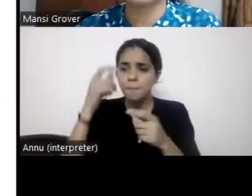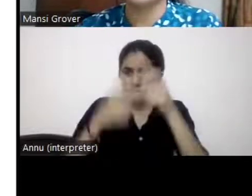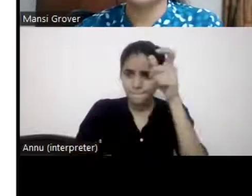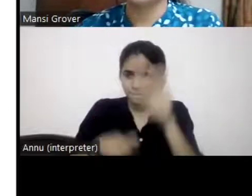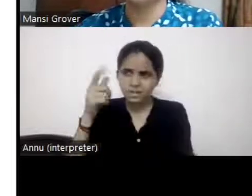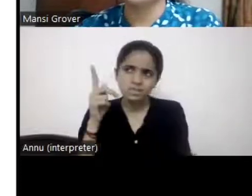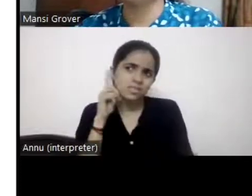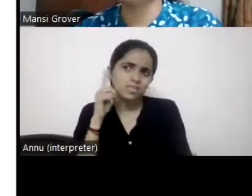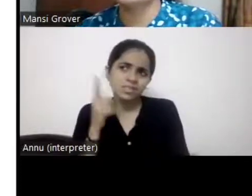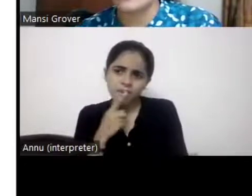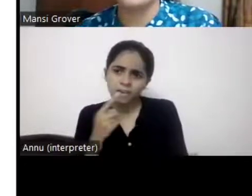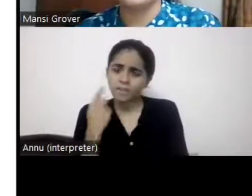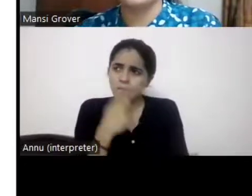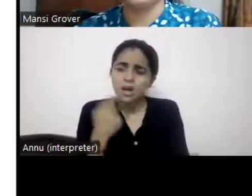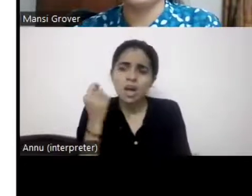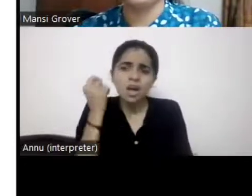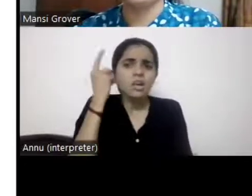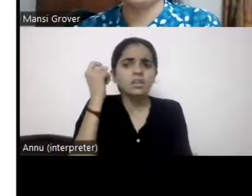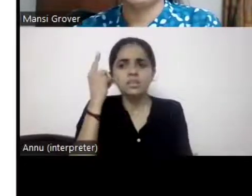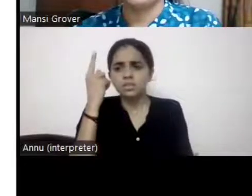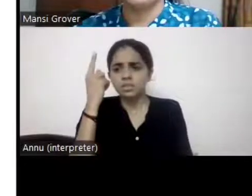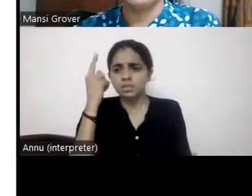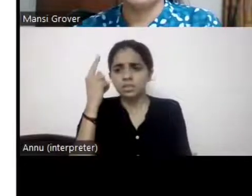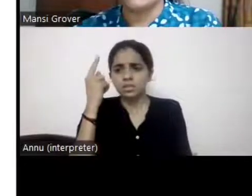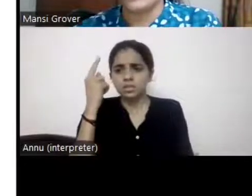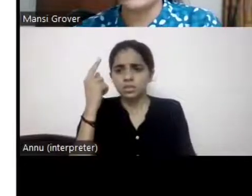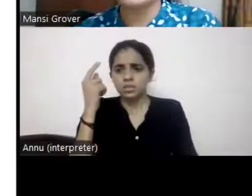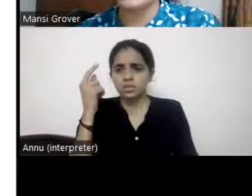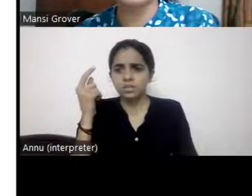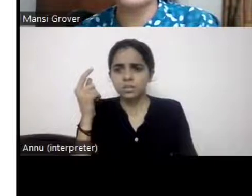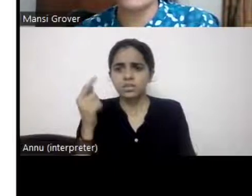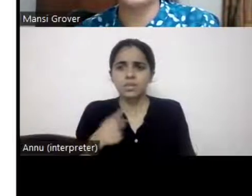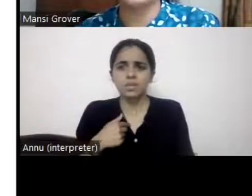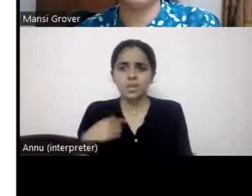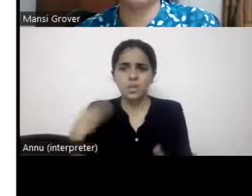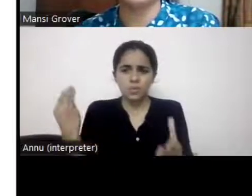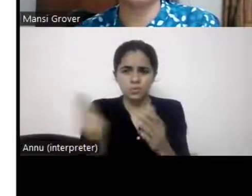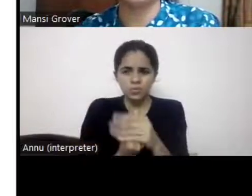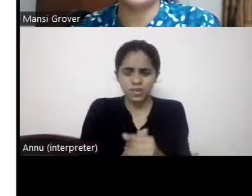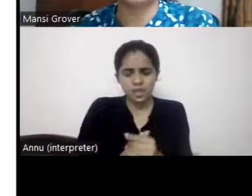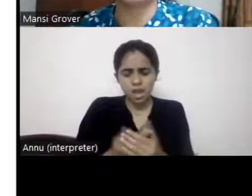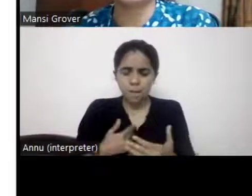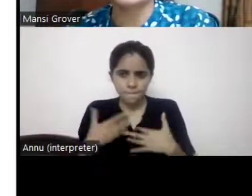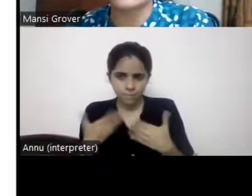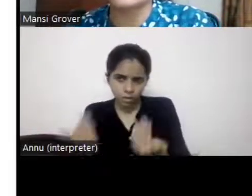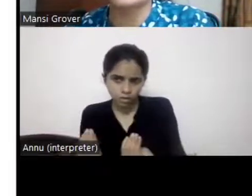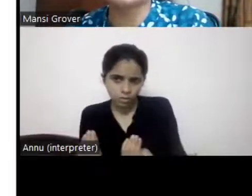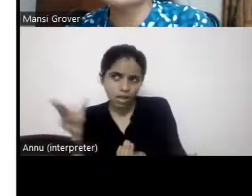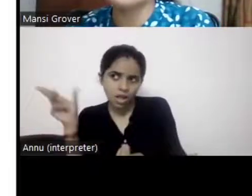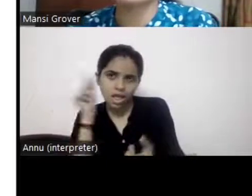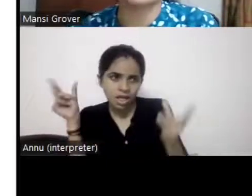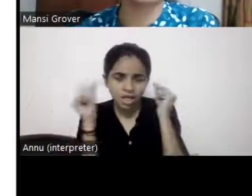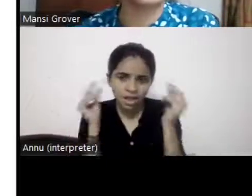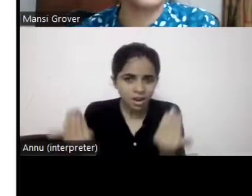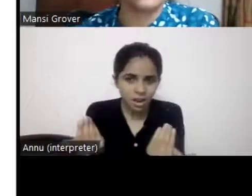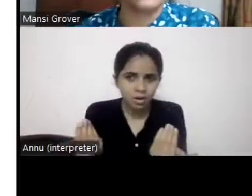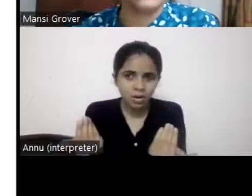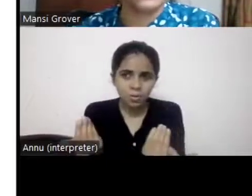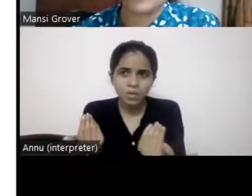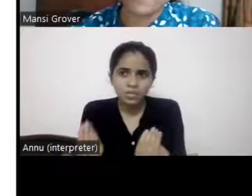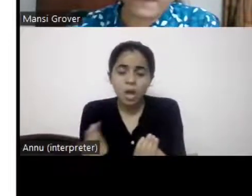deaf to understand. We as able-bodied people would take understanding for